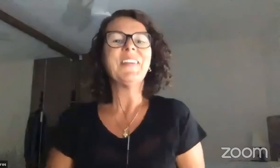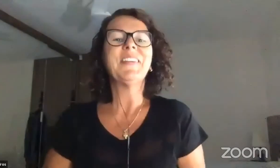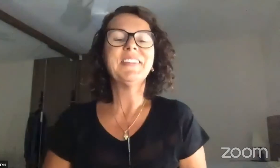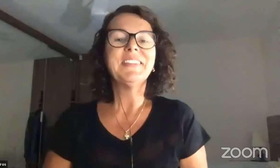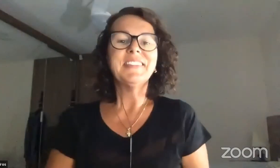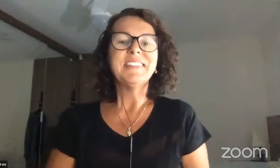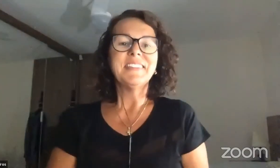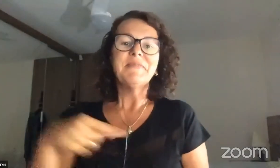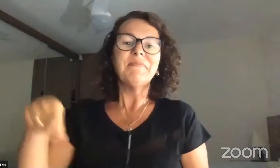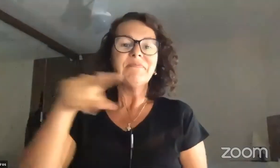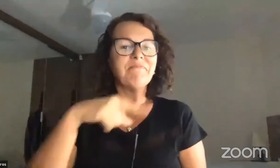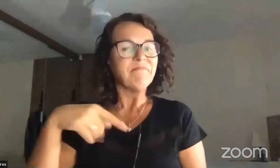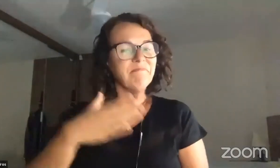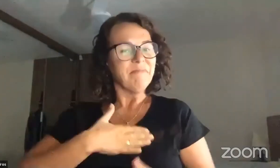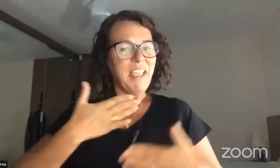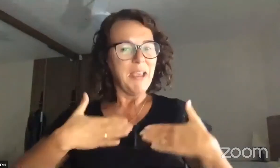Hello, everyone.